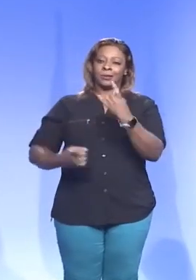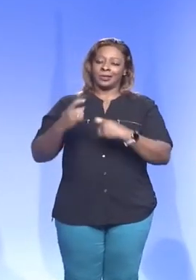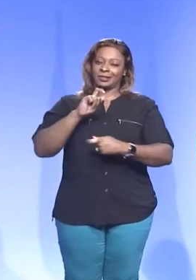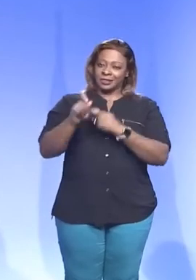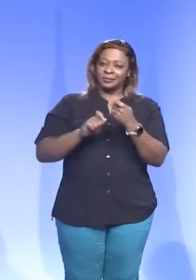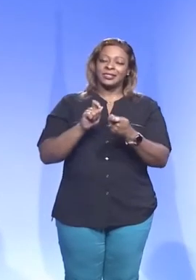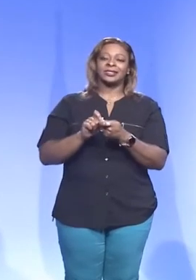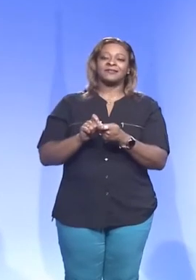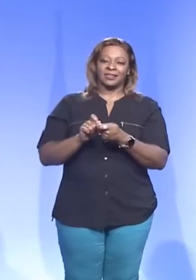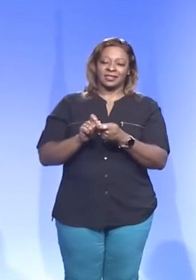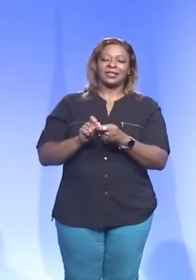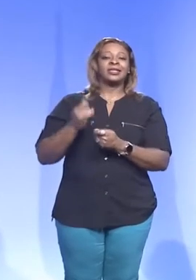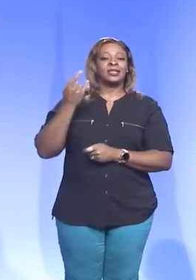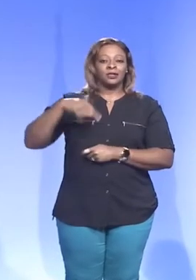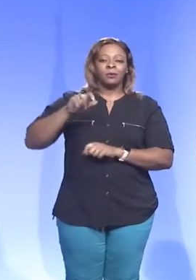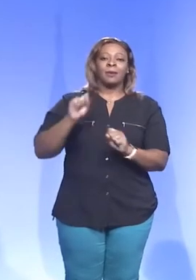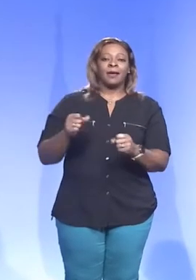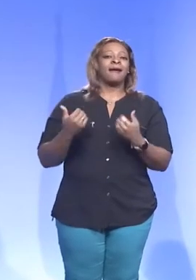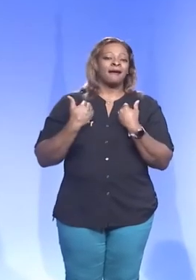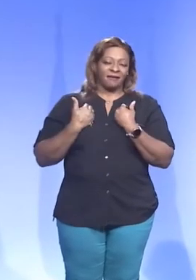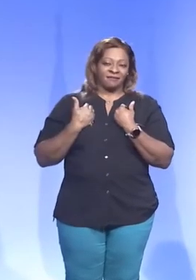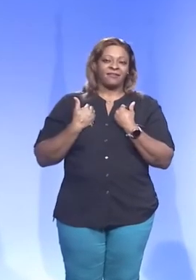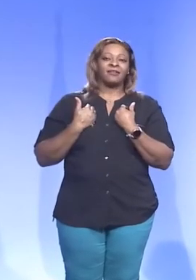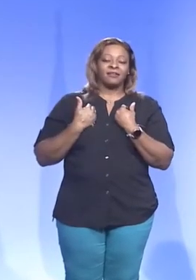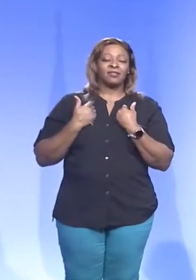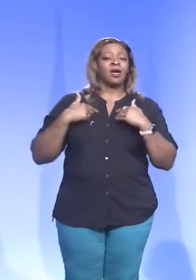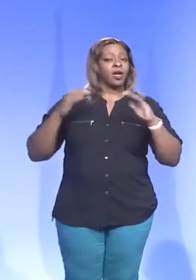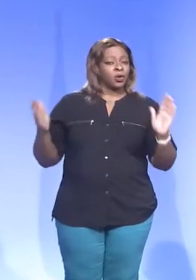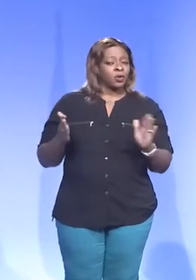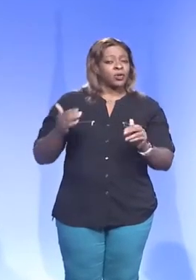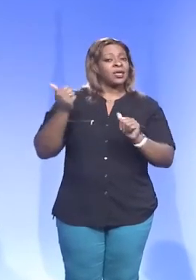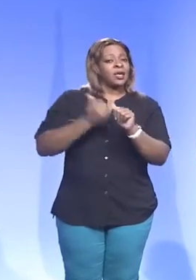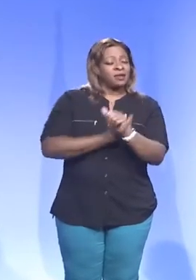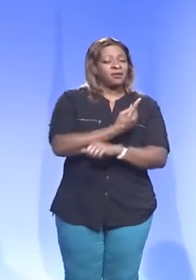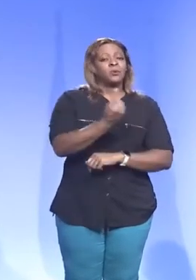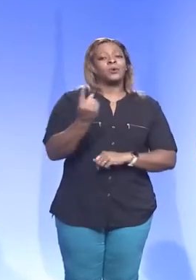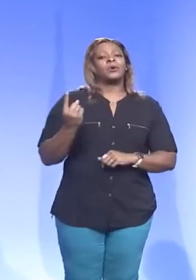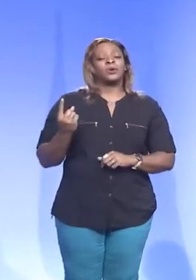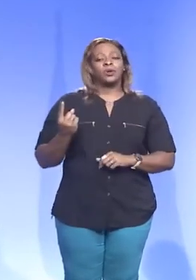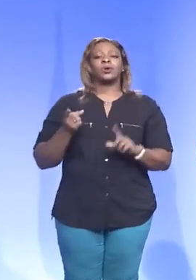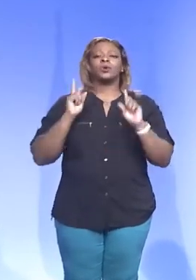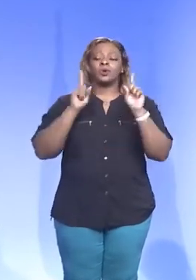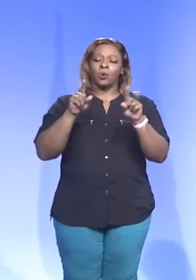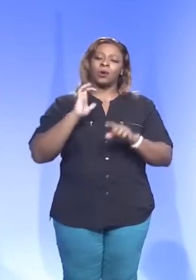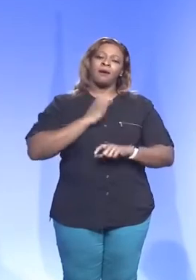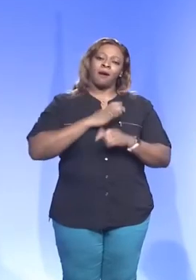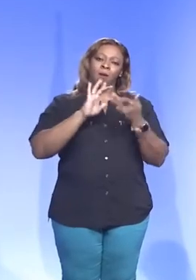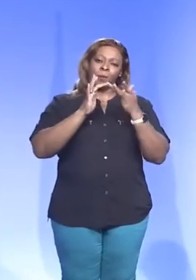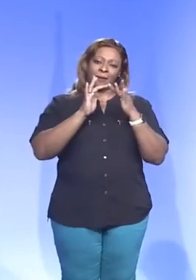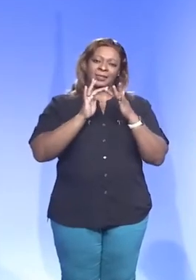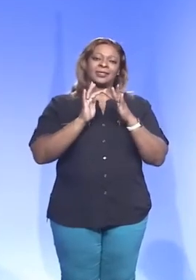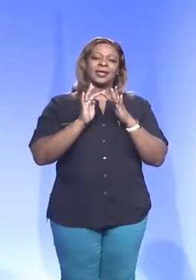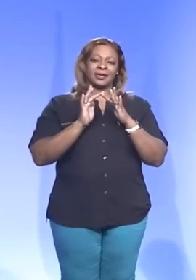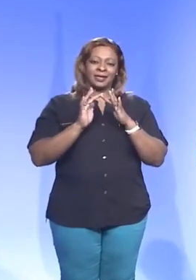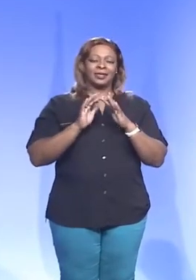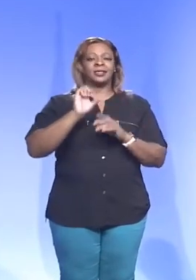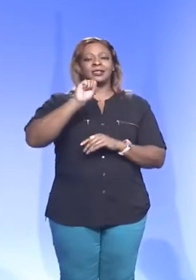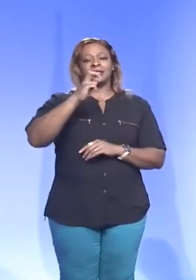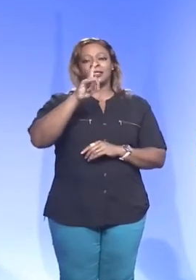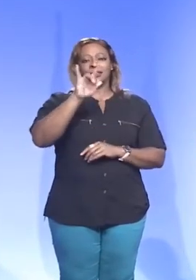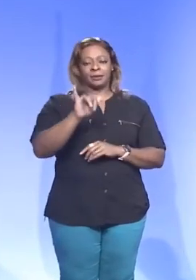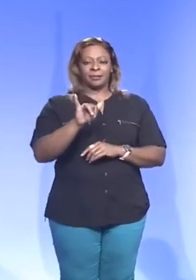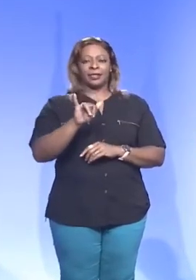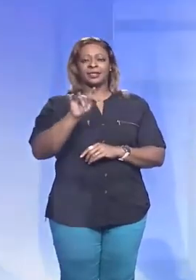specific questions that you may have. I would encourage everyone to go to our website, Shelby,